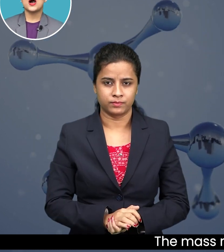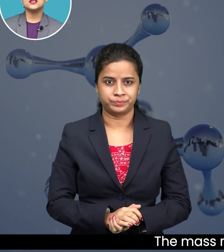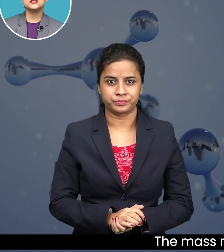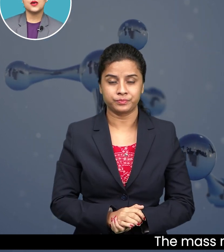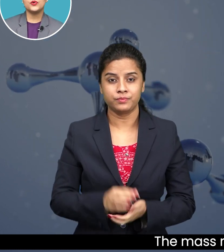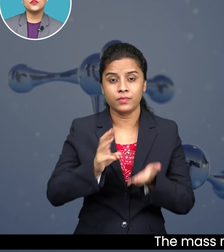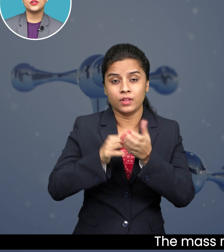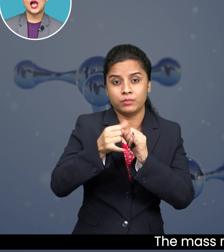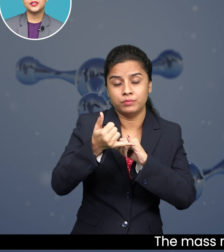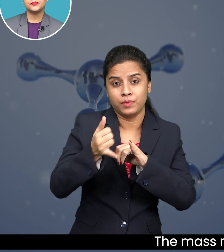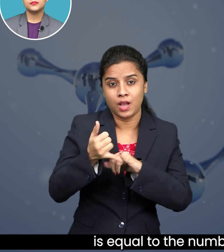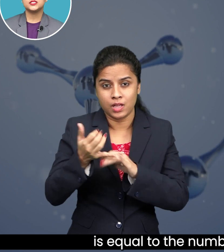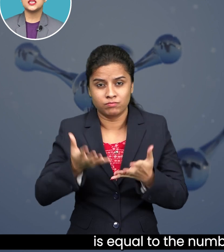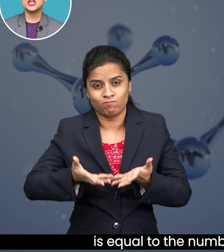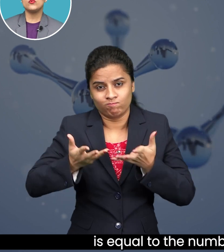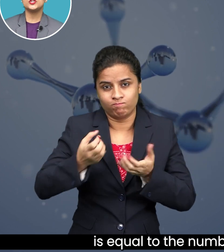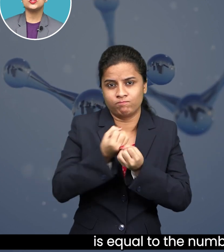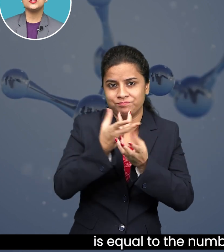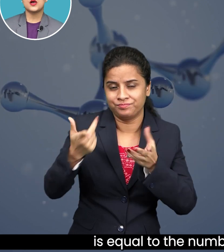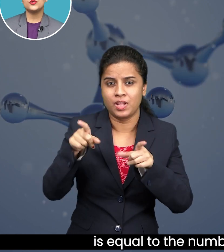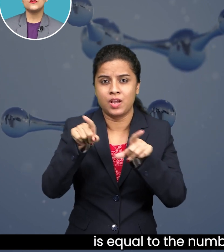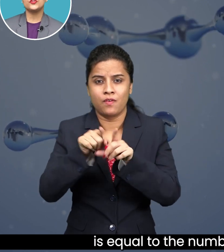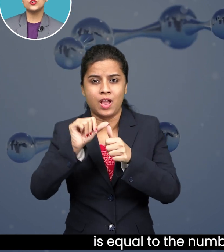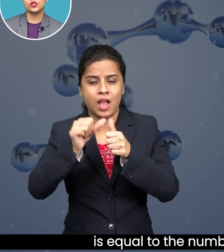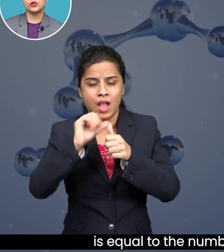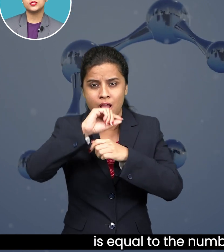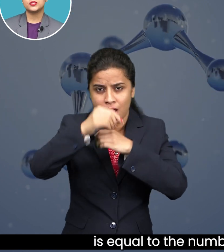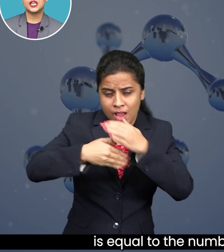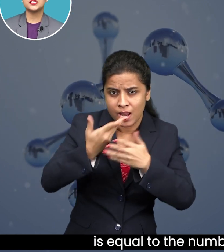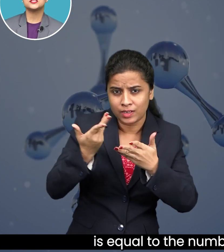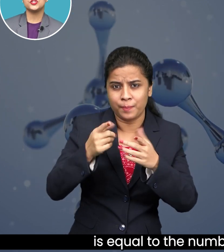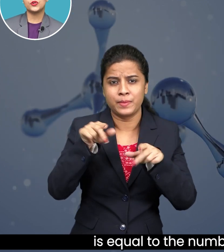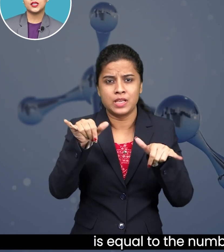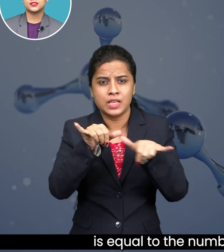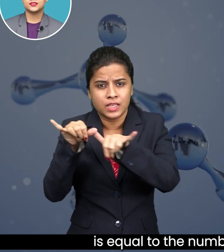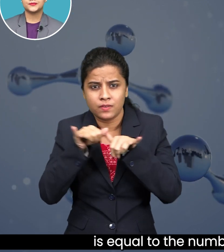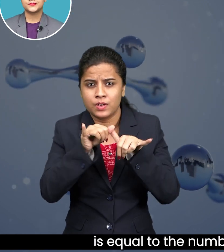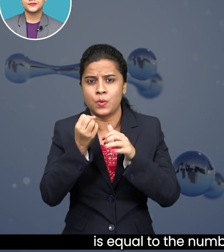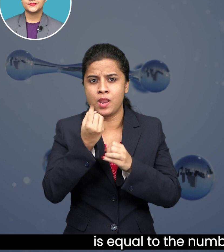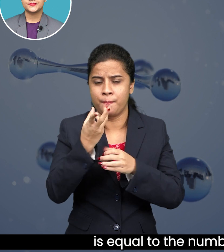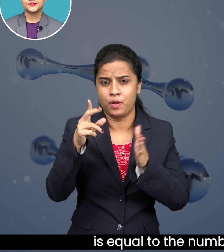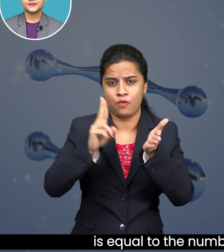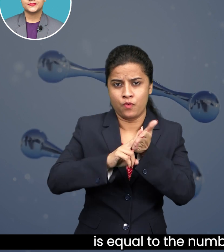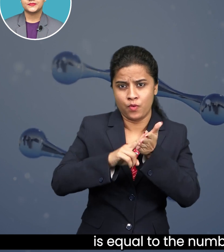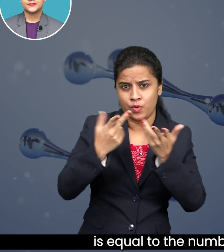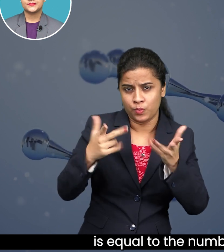The mass number of an atom is equal to the number of nucleons in its nucleus.